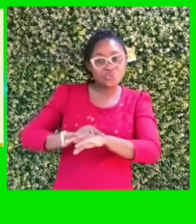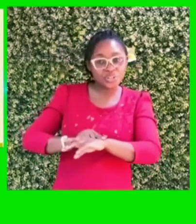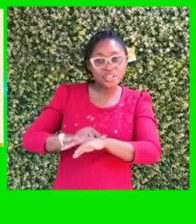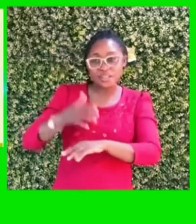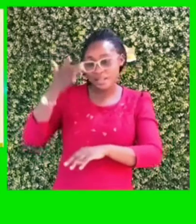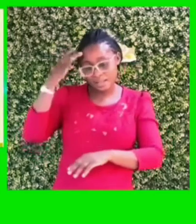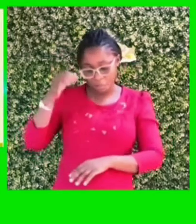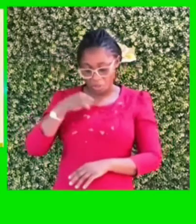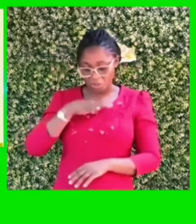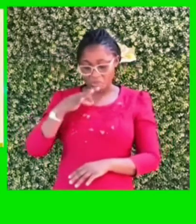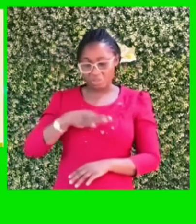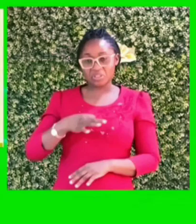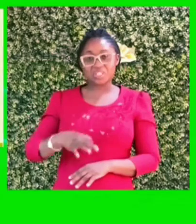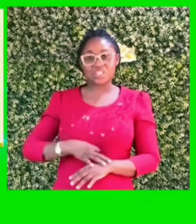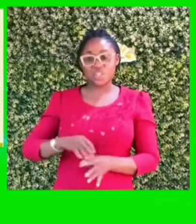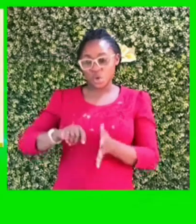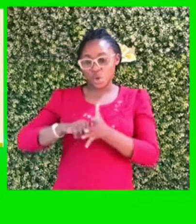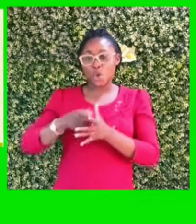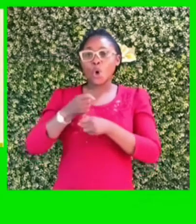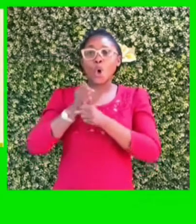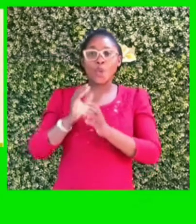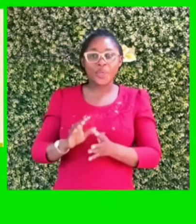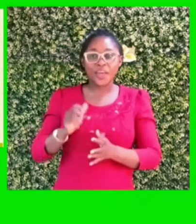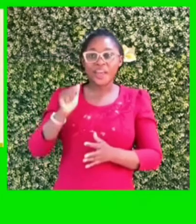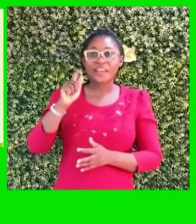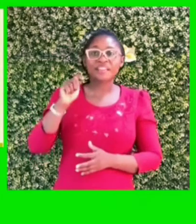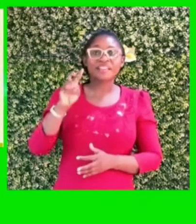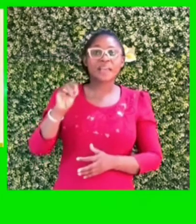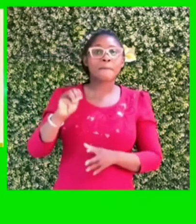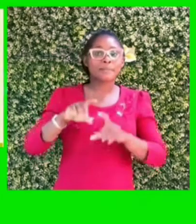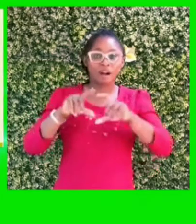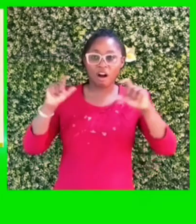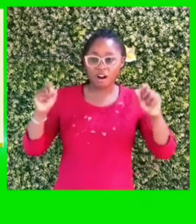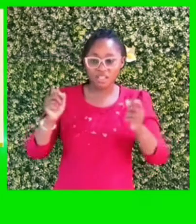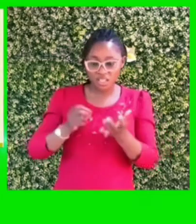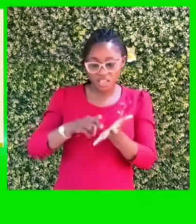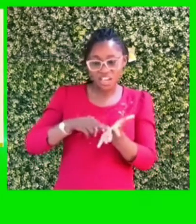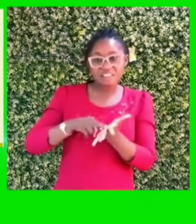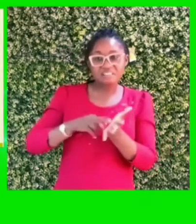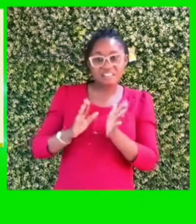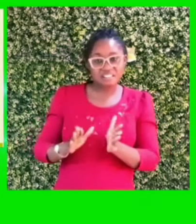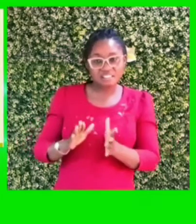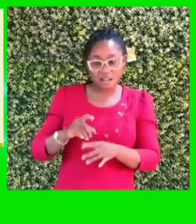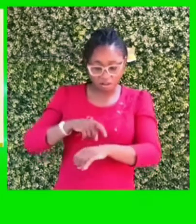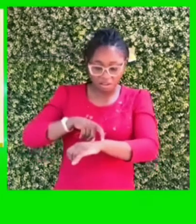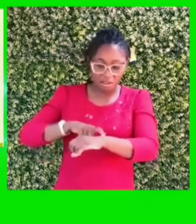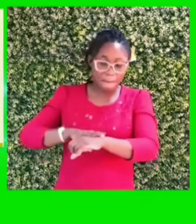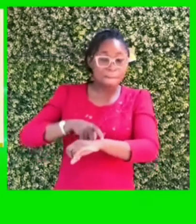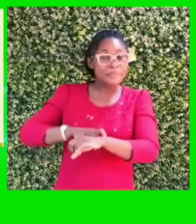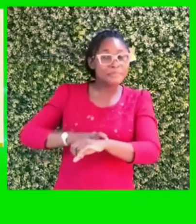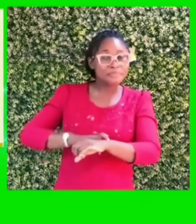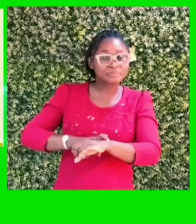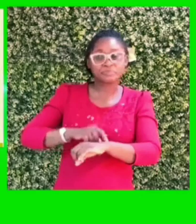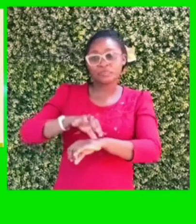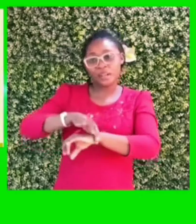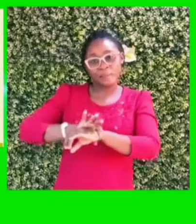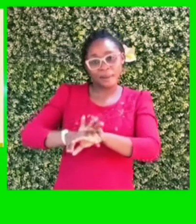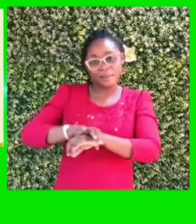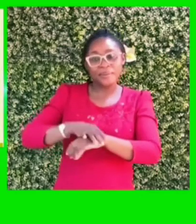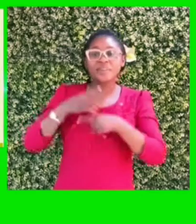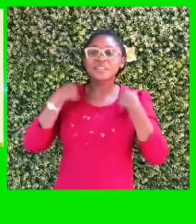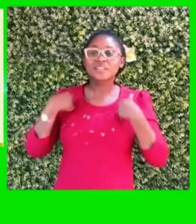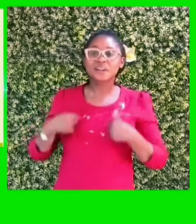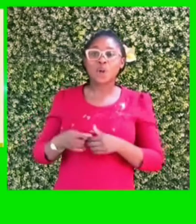buttons, key holders, ATM cards, erasers, bangles, rings,